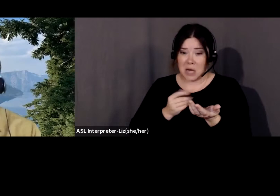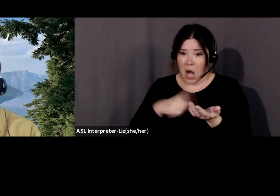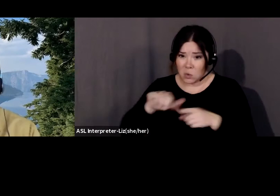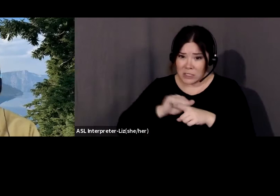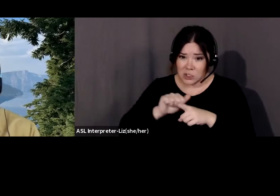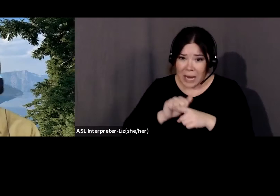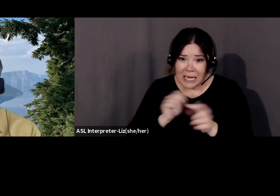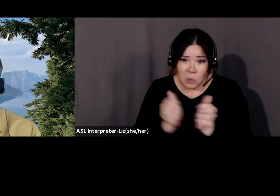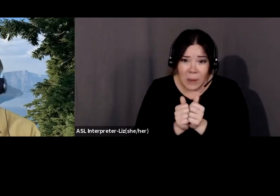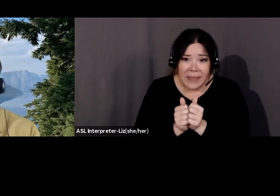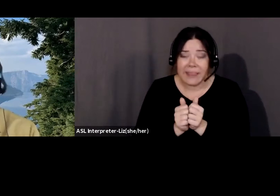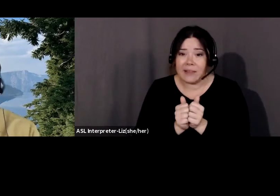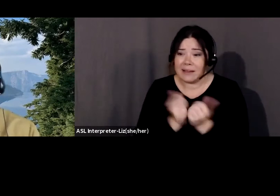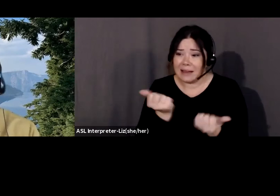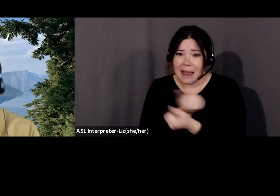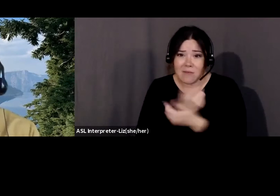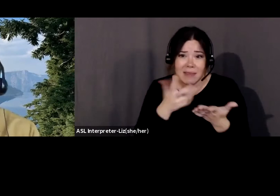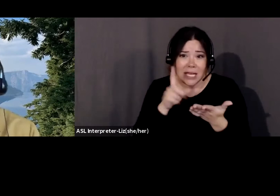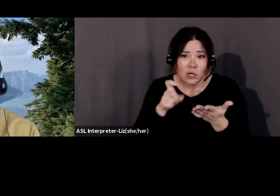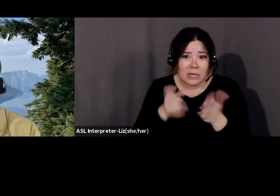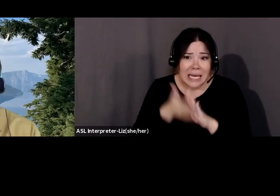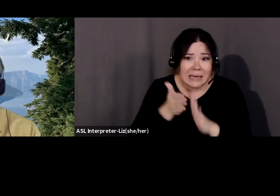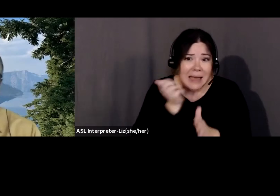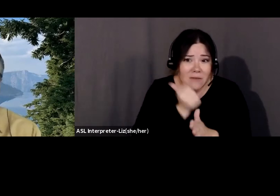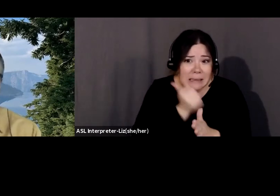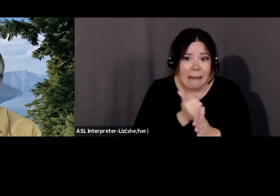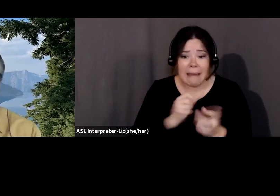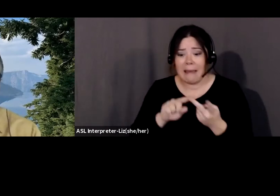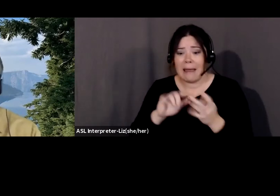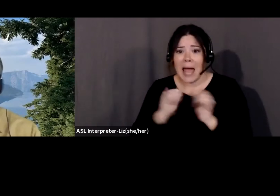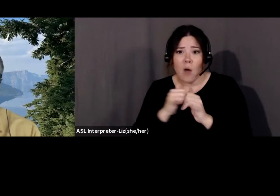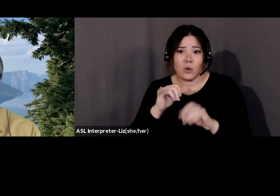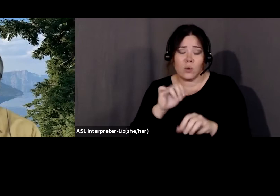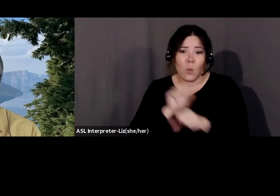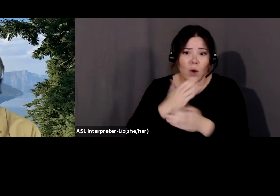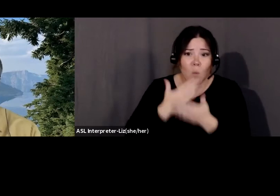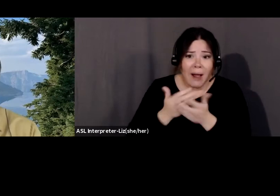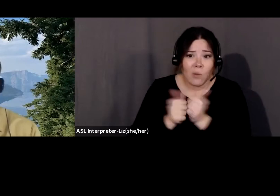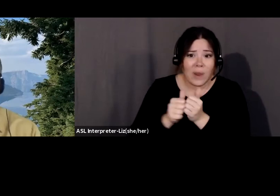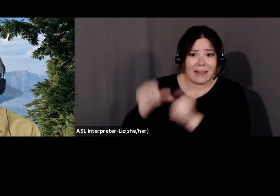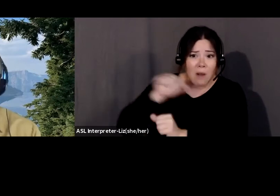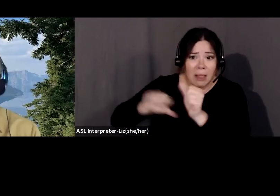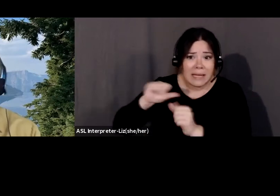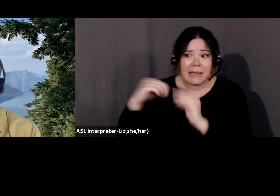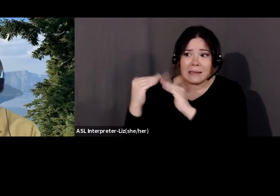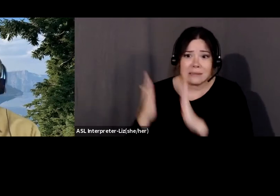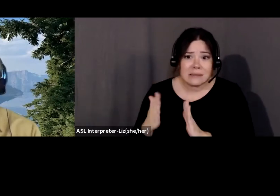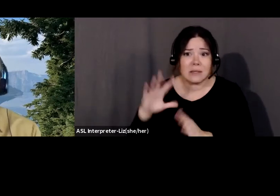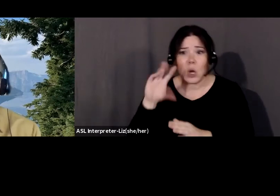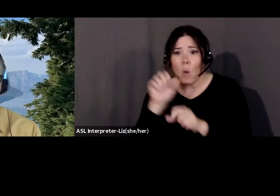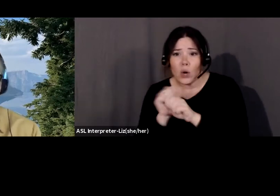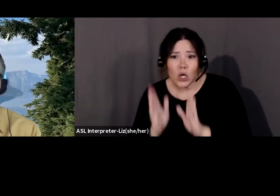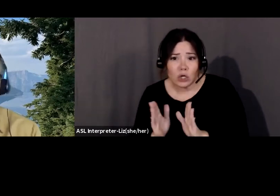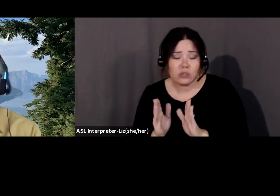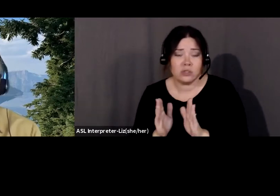bolts, the things that you need every day, on how to just work well with your colleagues, how to work well with your coworkers, how to